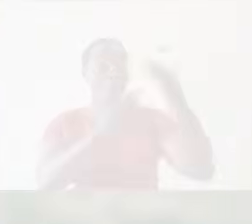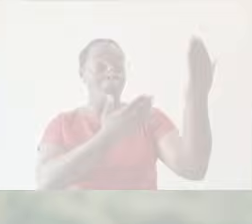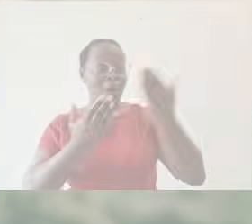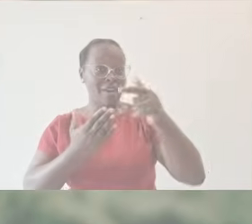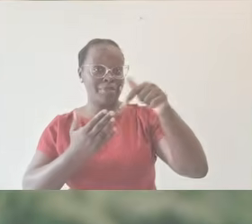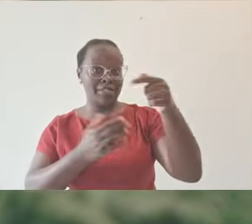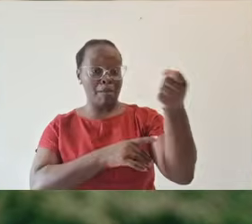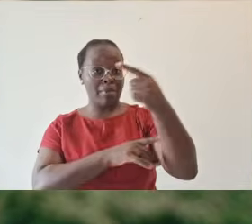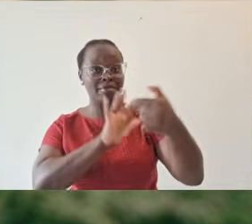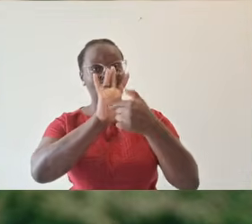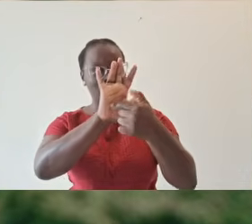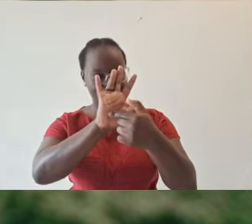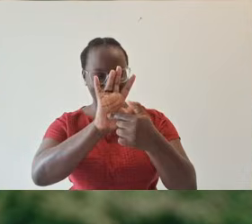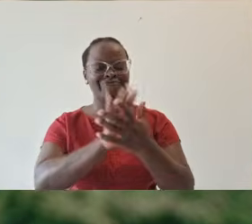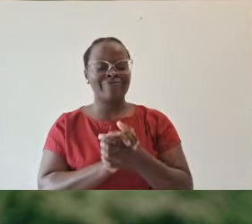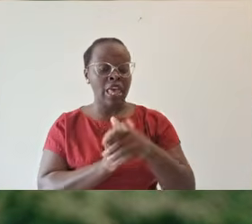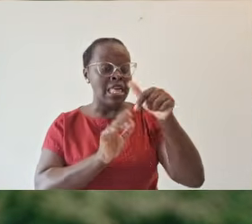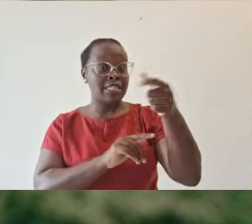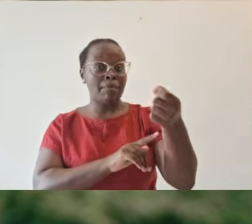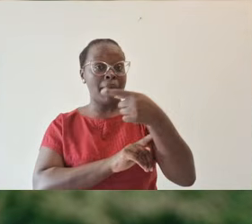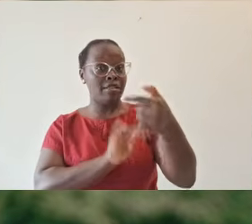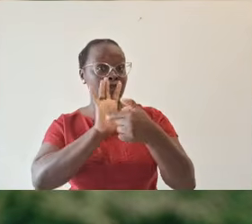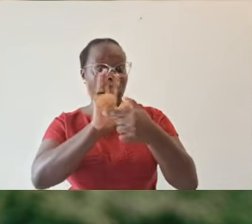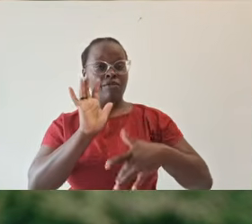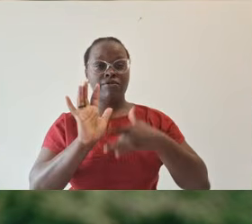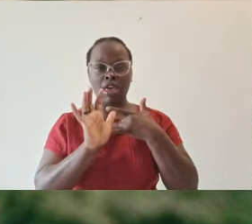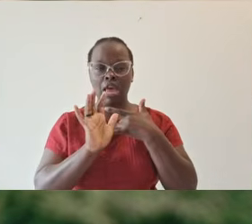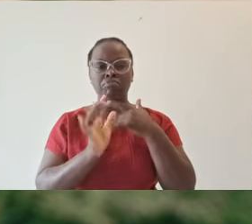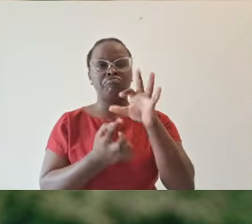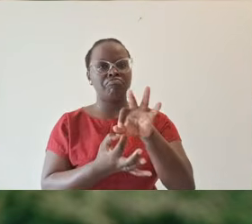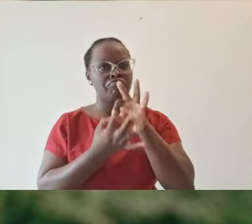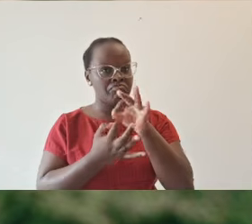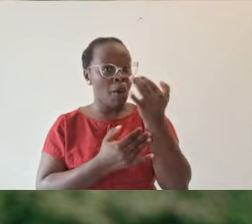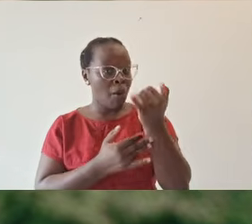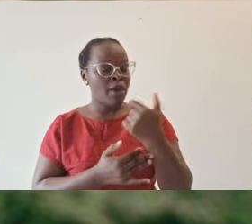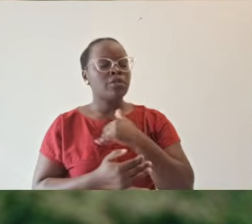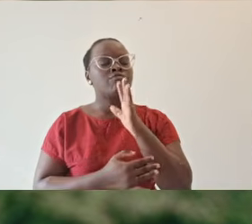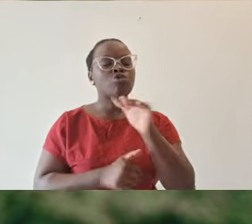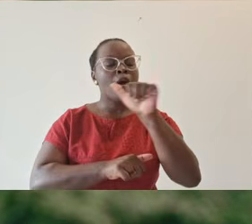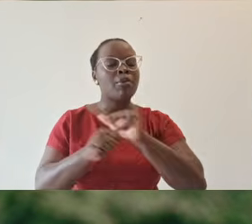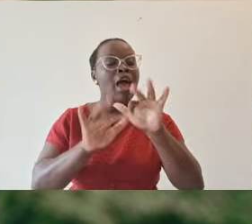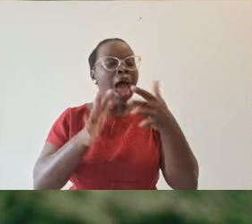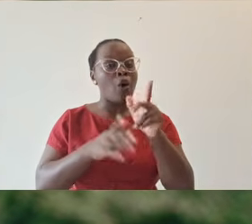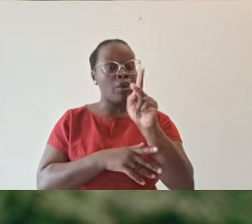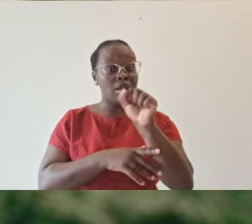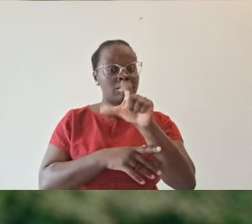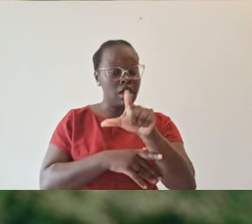Welcome to this edition of EdTech Mondays Kenya. This month's episode feels rather special because we're talking about how sign language digital